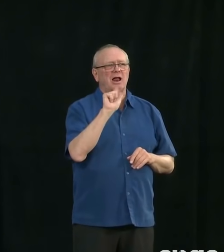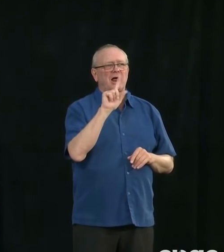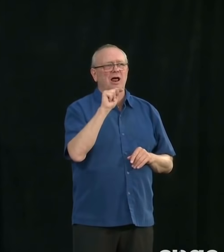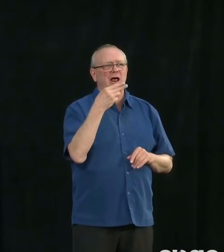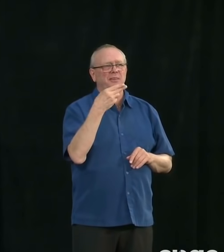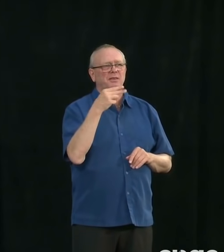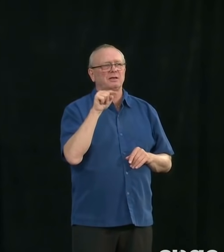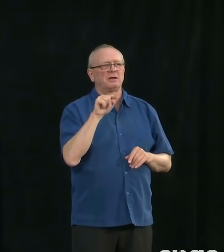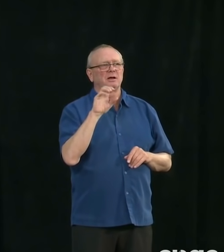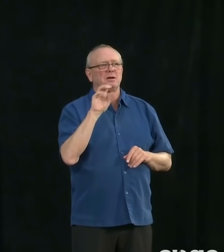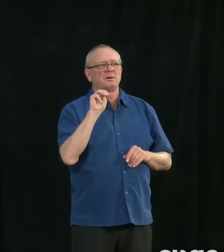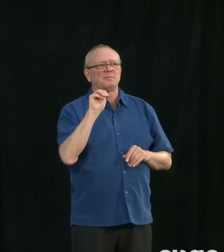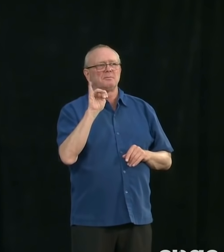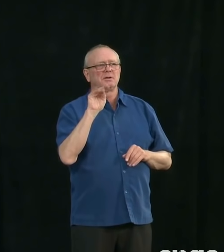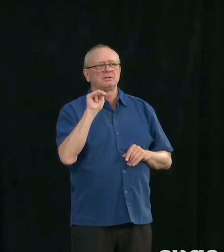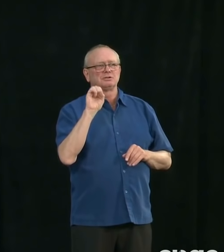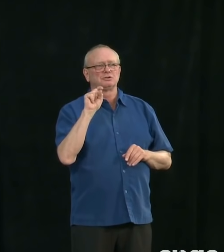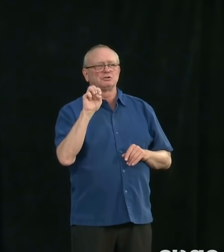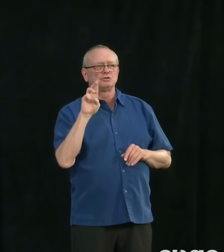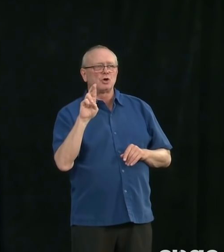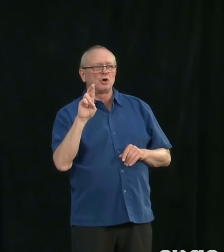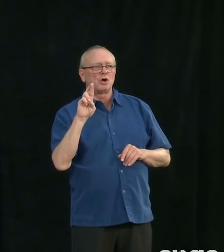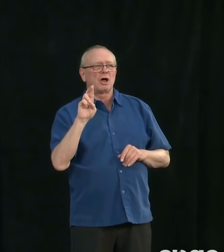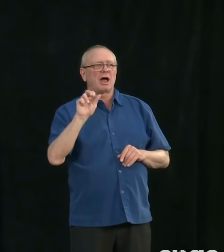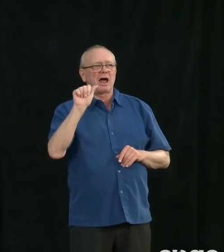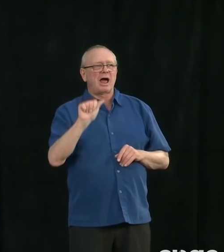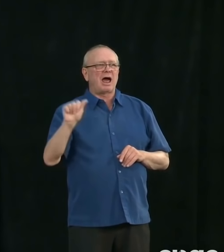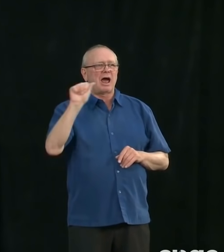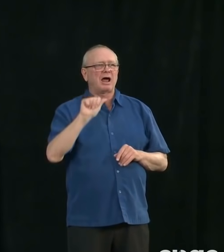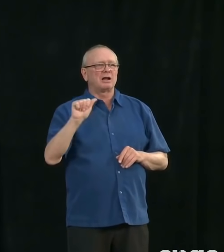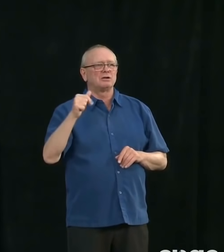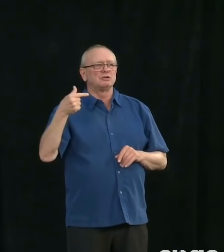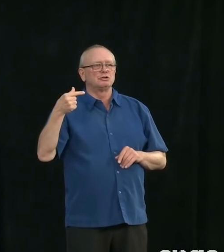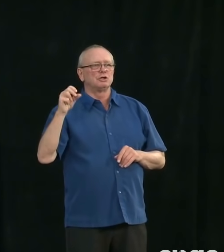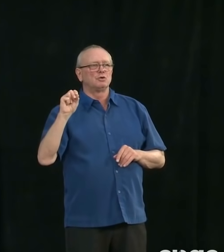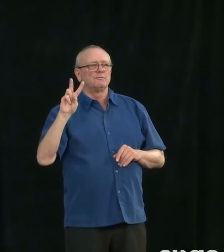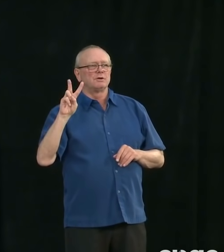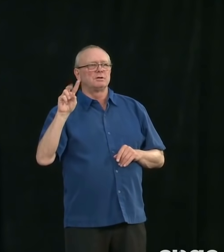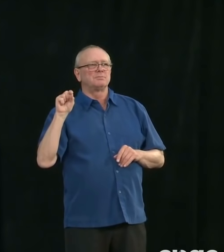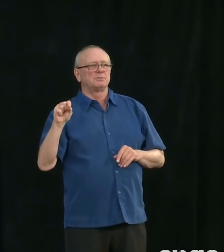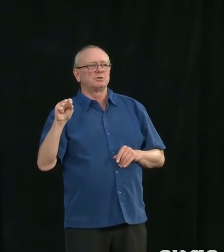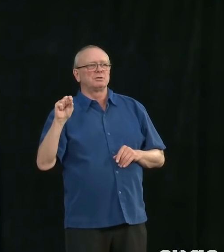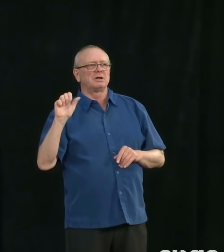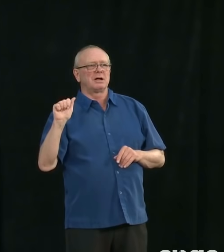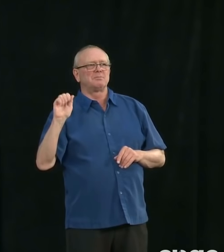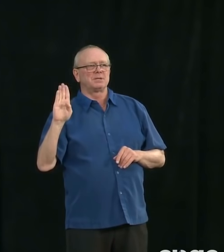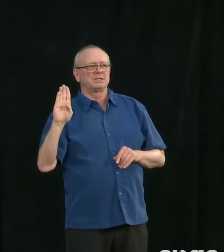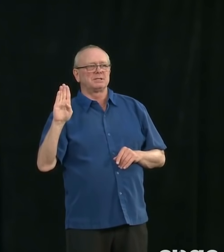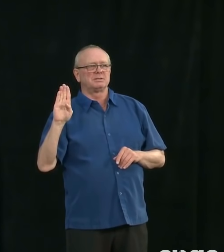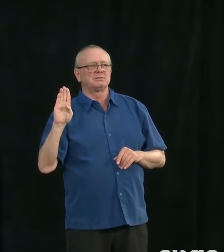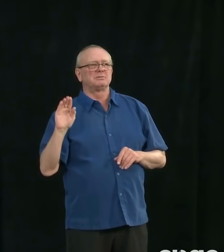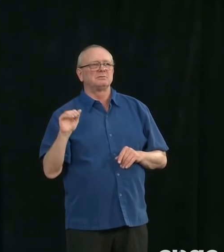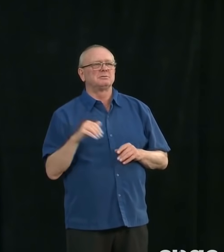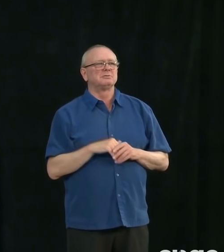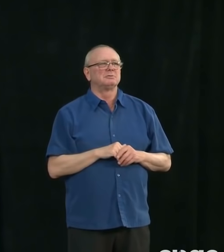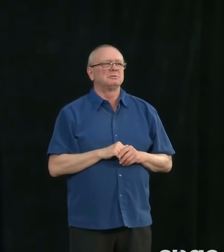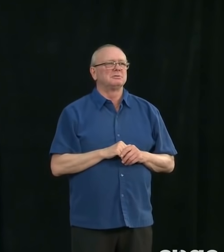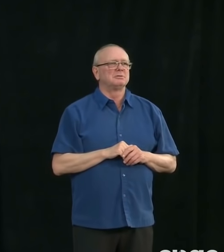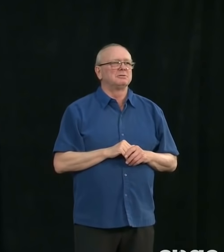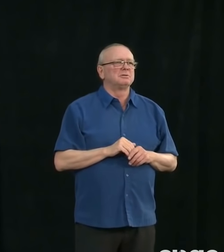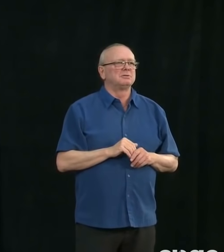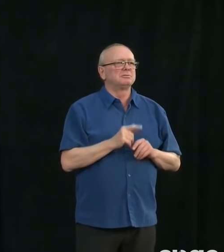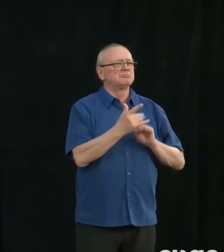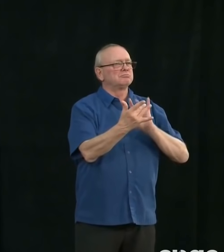health.minister@gov.ab.ca so that we can help those businesses. Many of them actually have questions where they may look at a category of